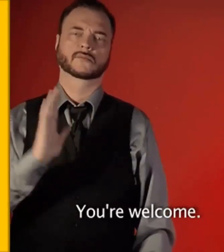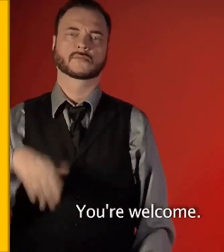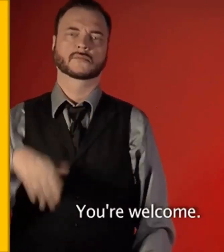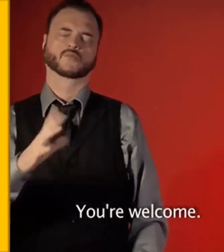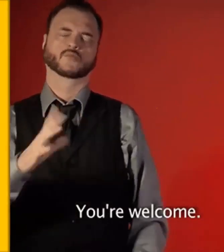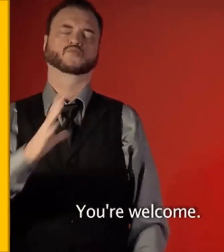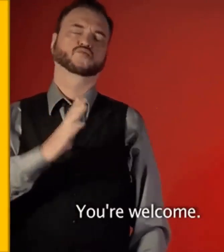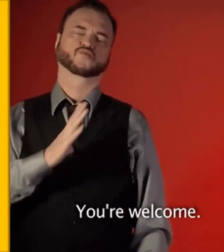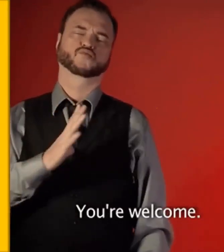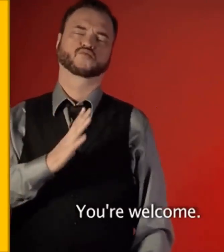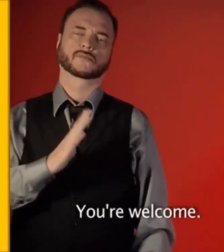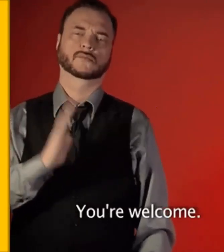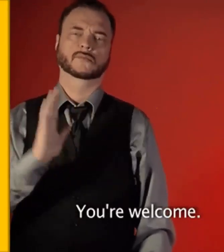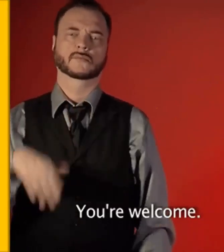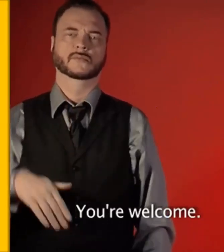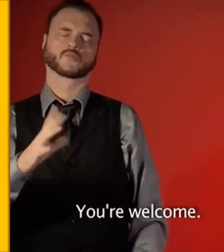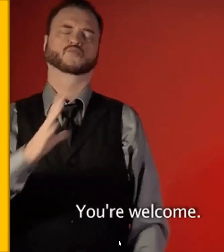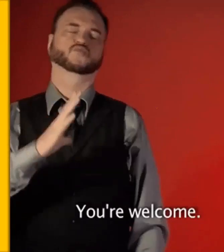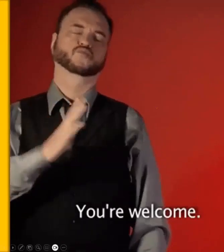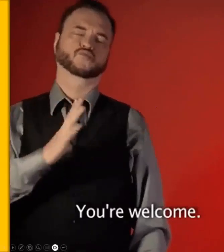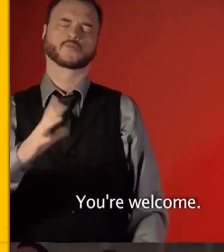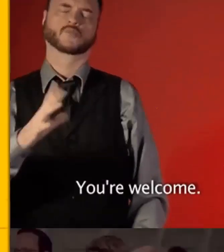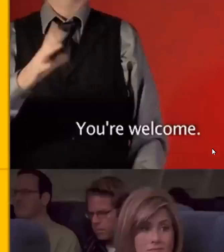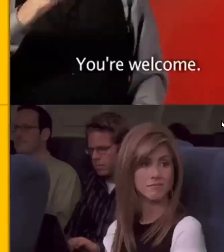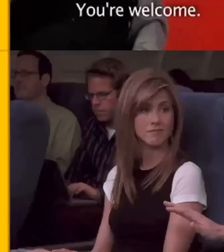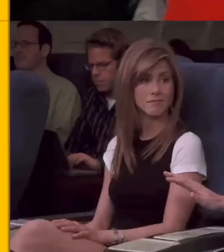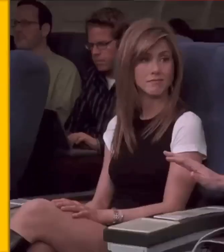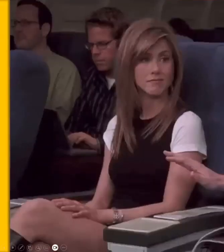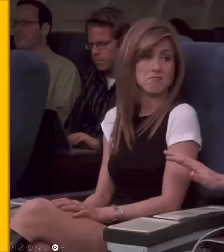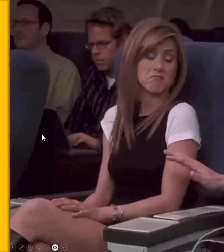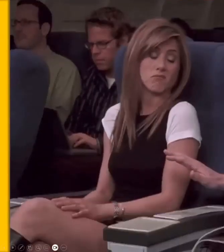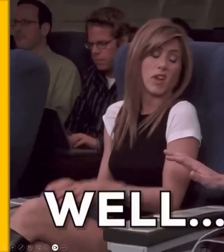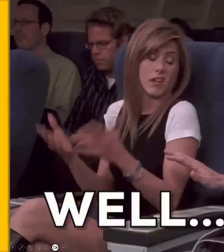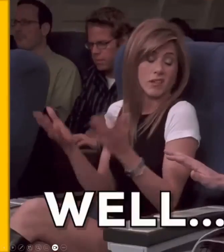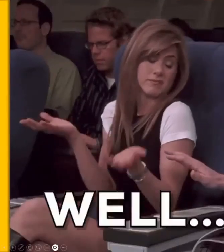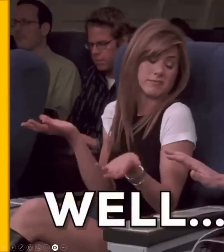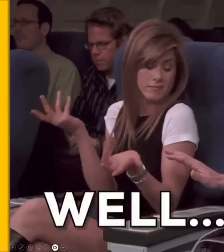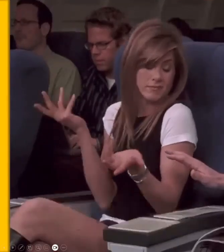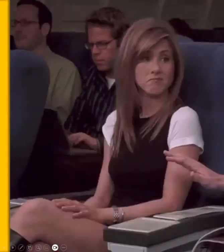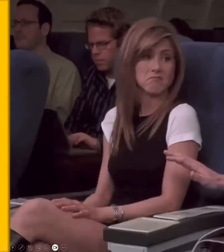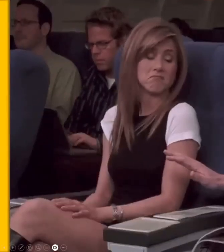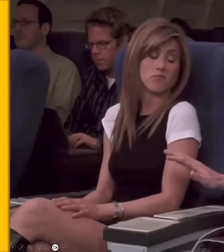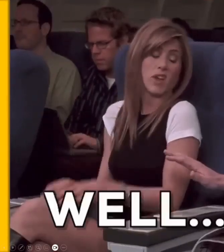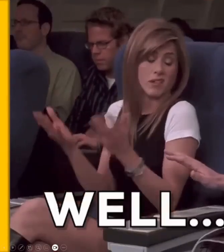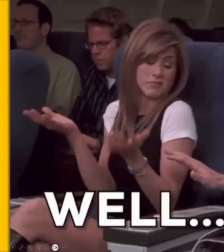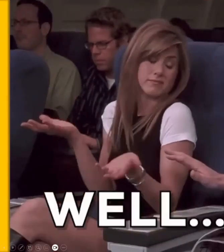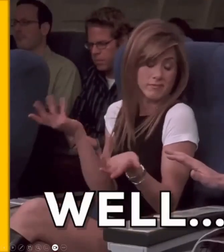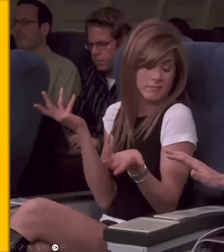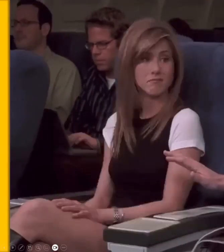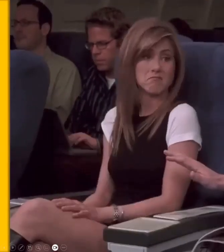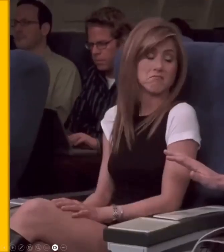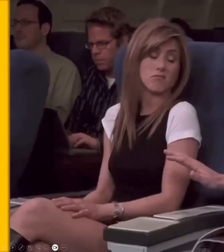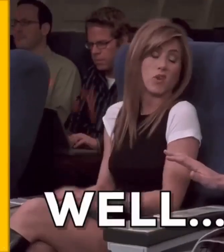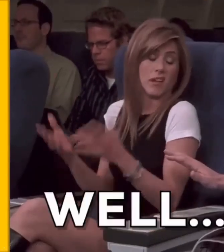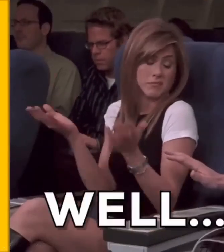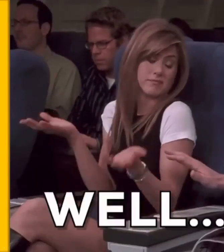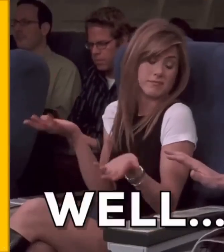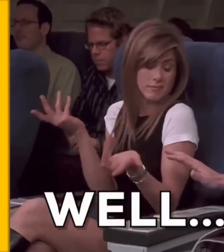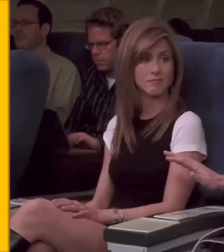No. No questions. Let's pass to the next. No. Pronunciation, Elsa.